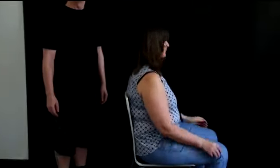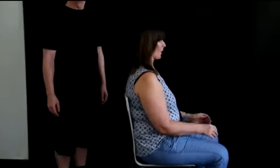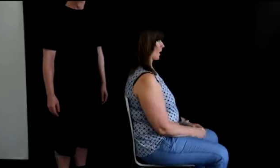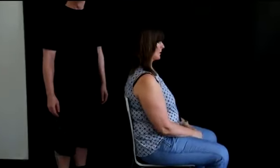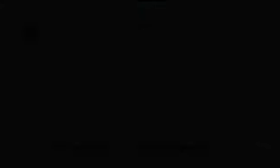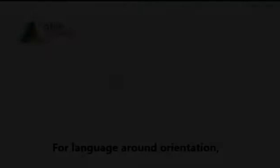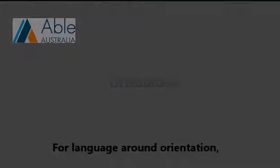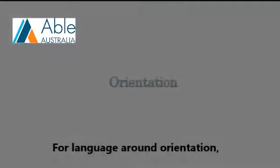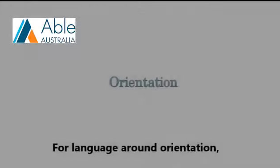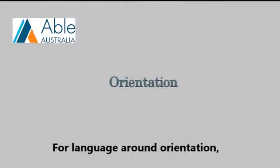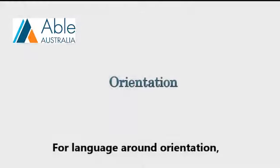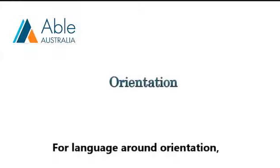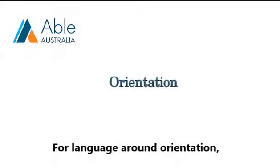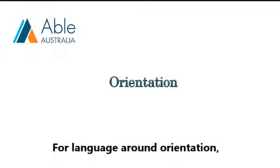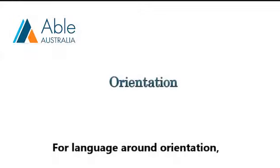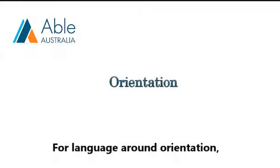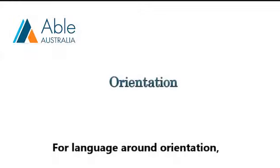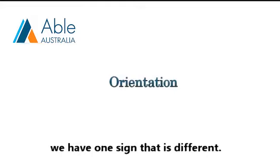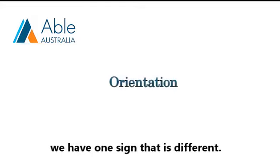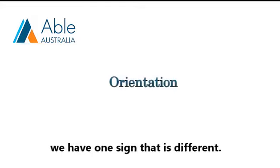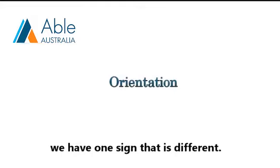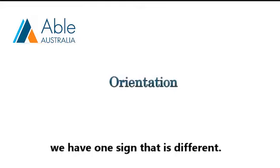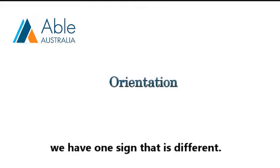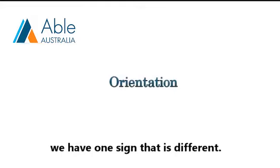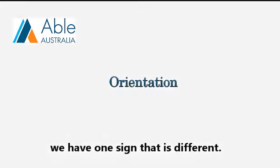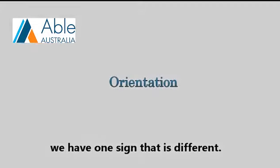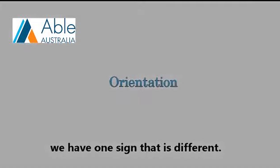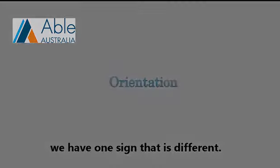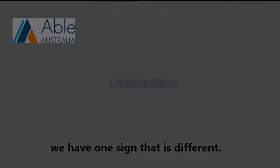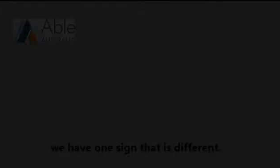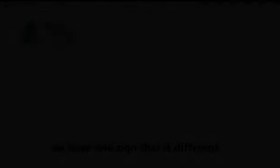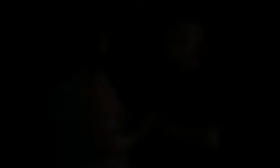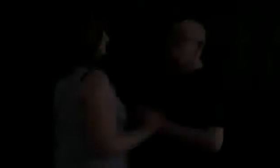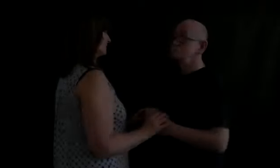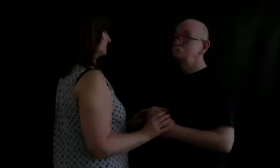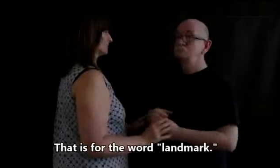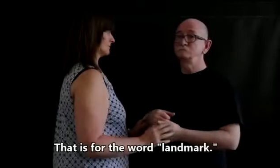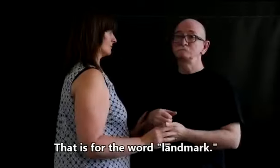For language around orientation, we have one sign that is different. That is for the